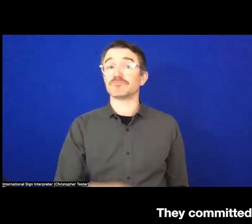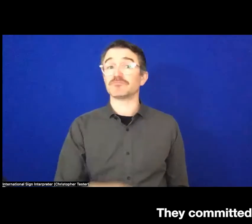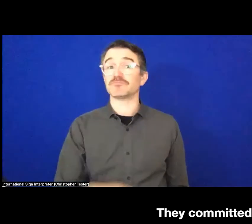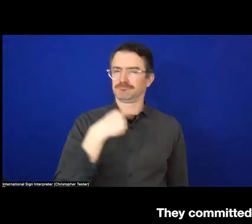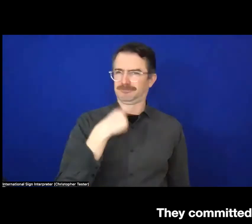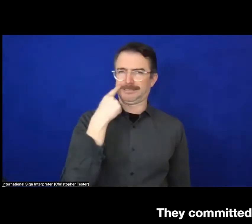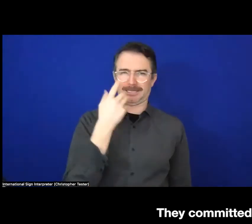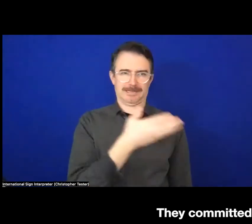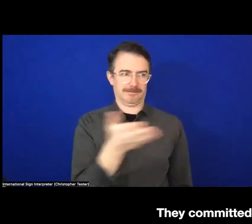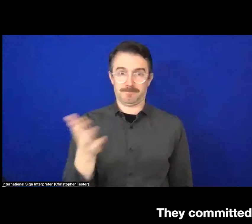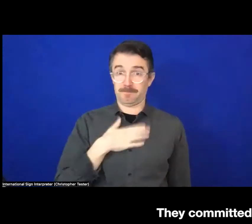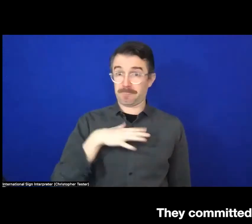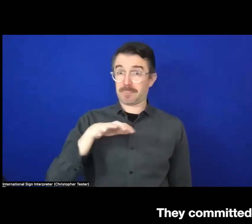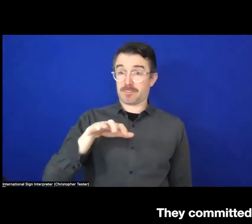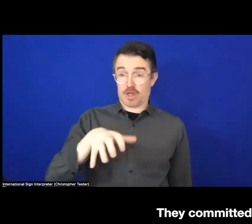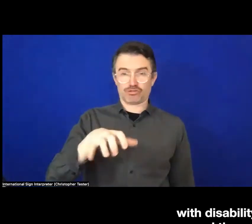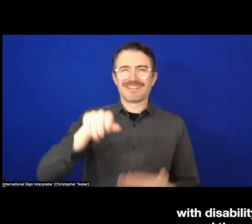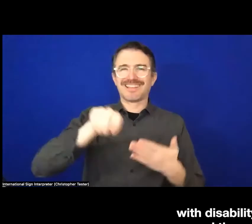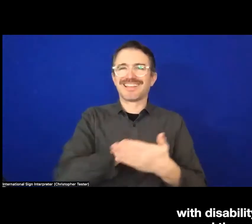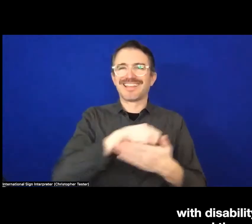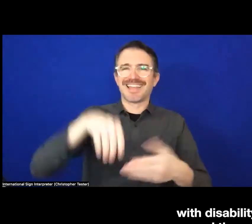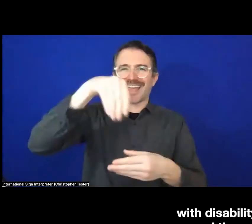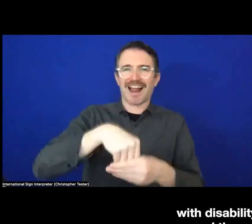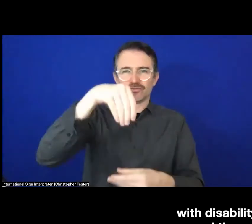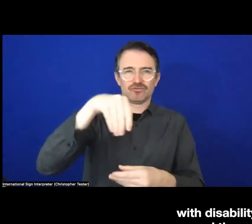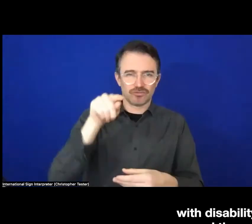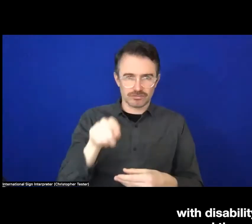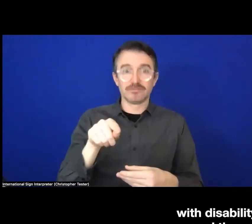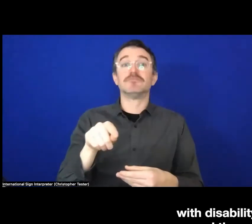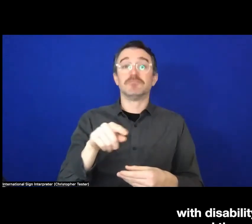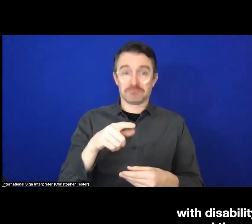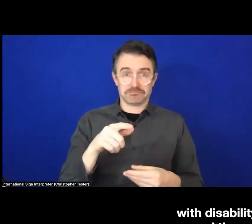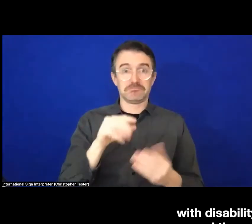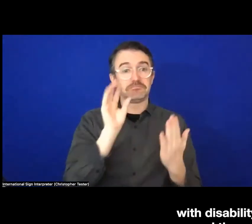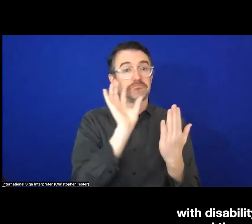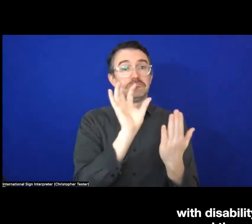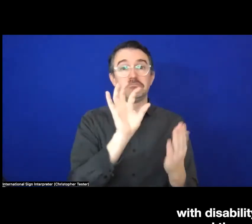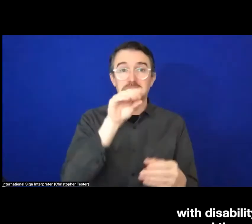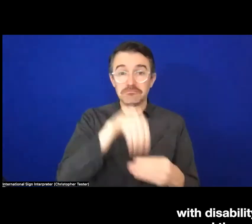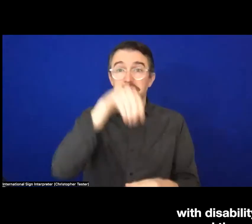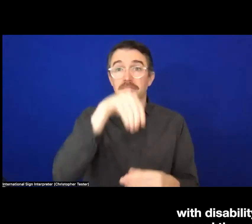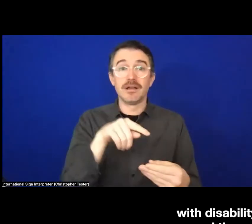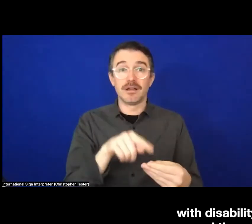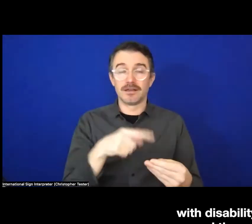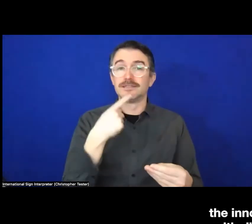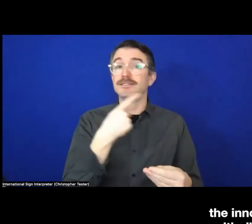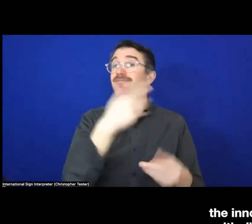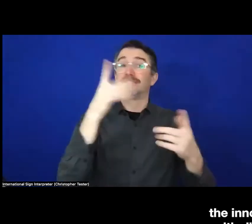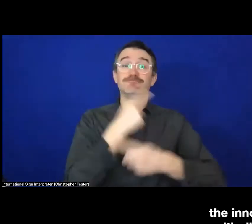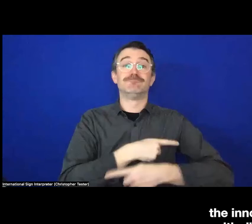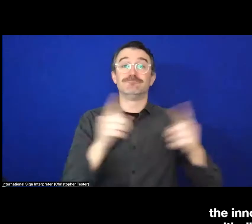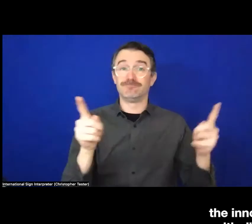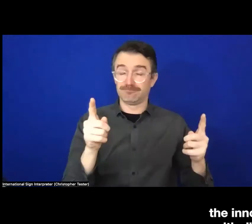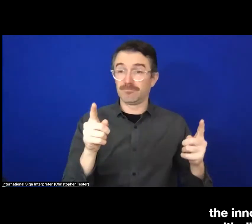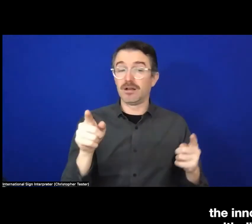They committed to eliminate discrimination against persons with disability in the general election, and they would like to